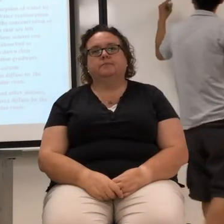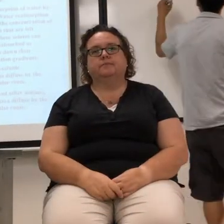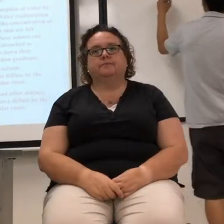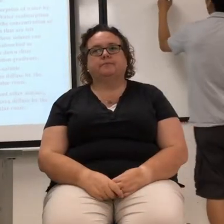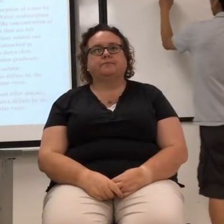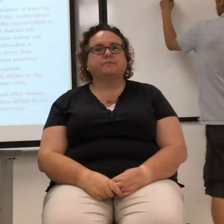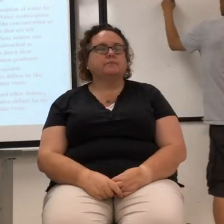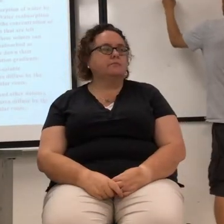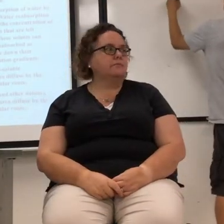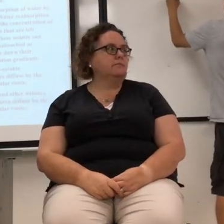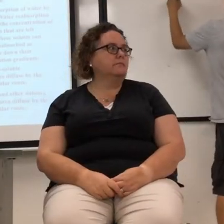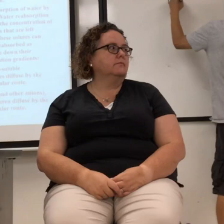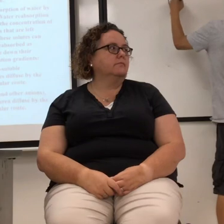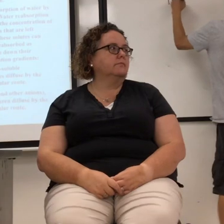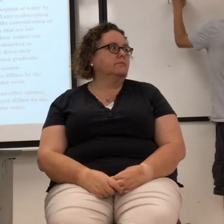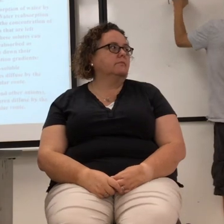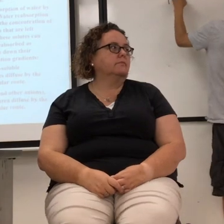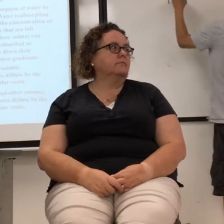sodium,